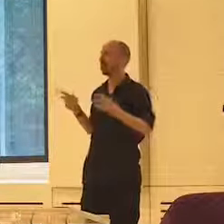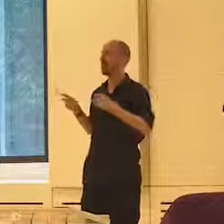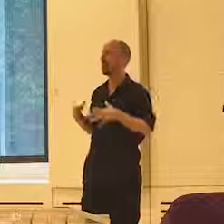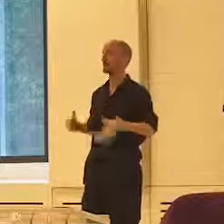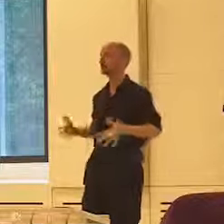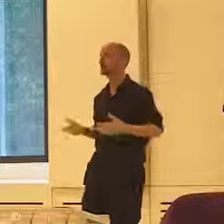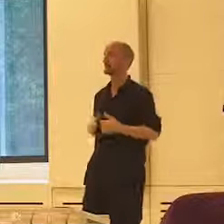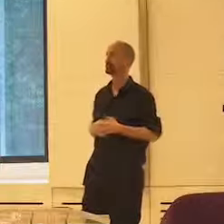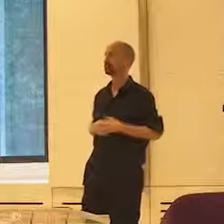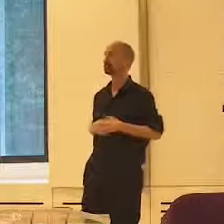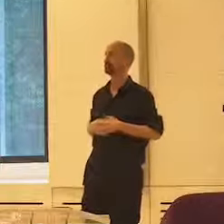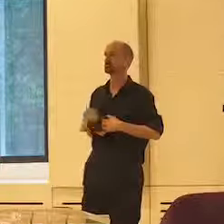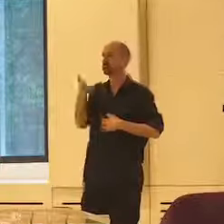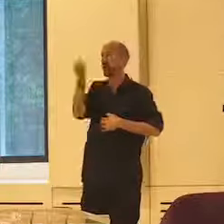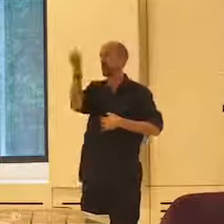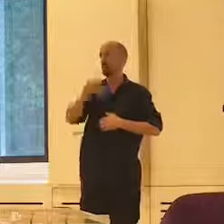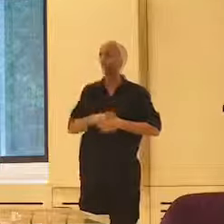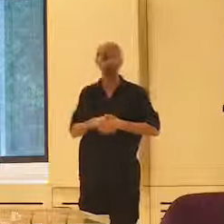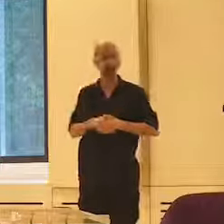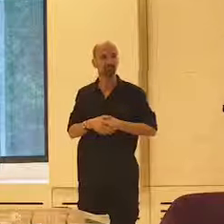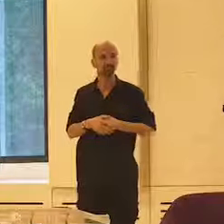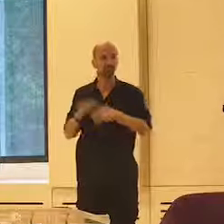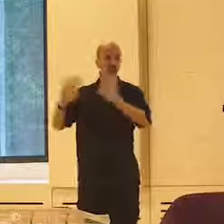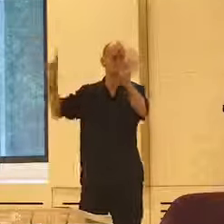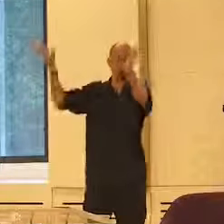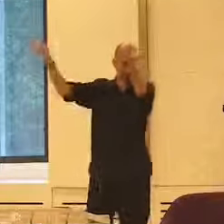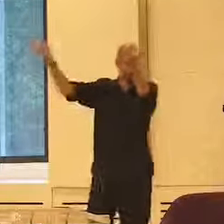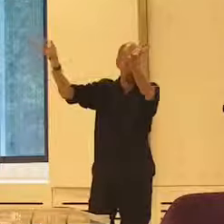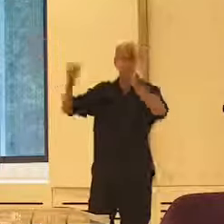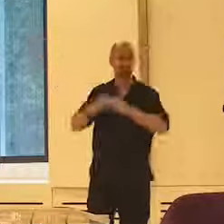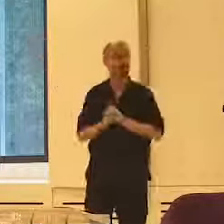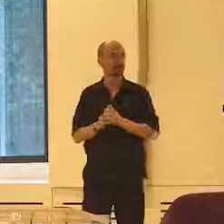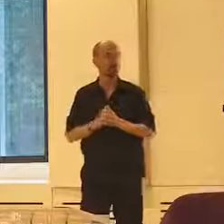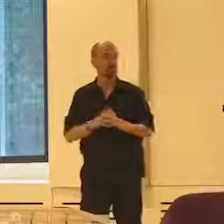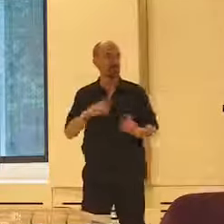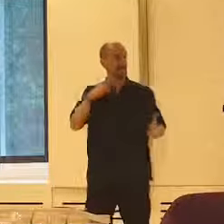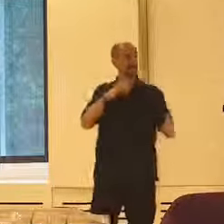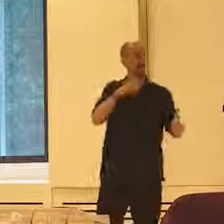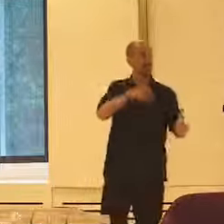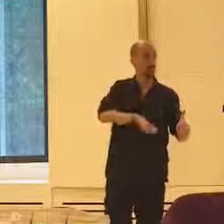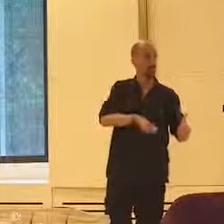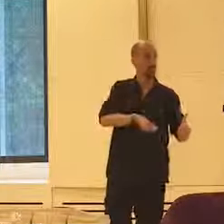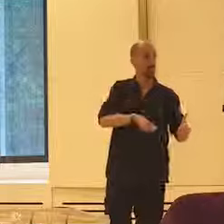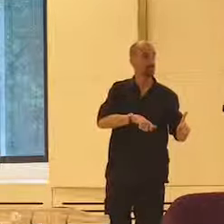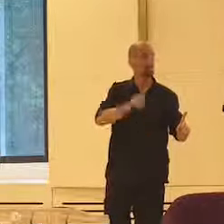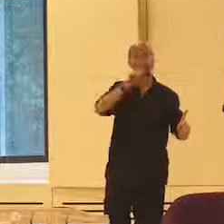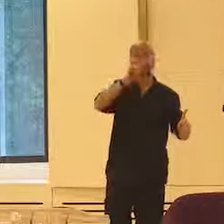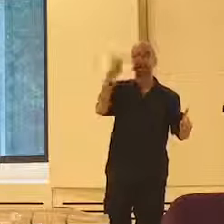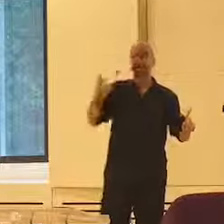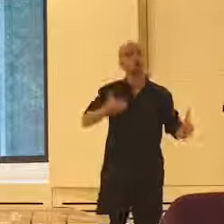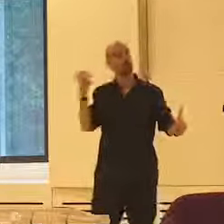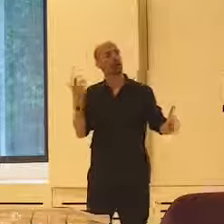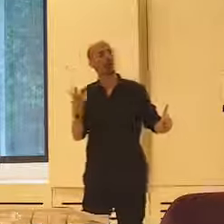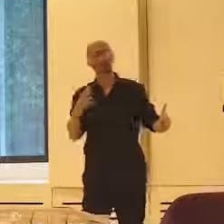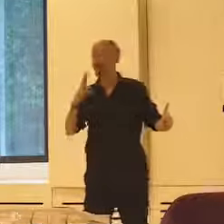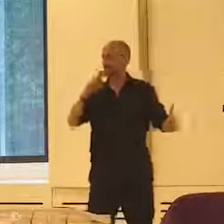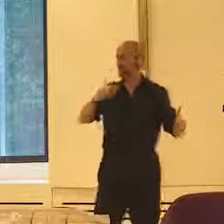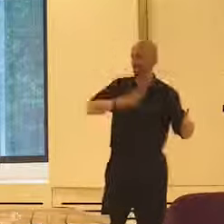agency and the GP, they go, oh, that's too expensive, no, we can't afford it. the deaf person cannot